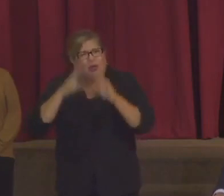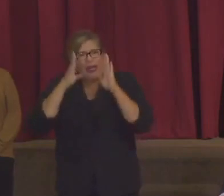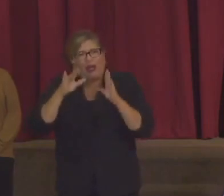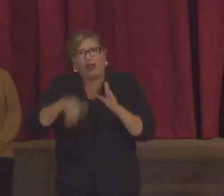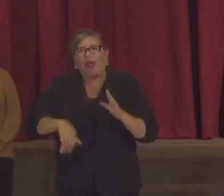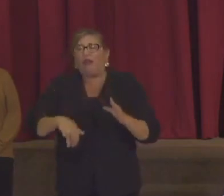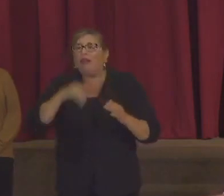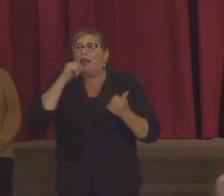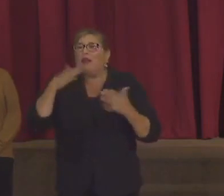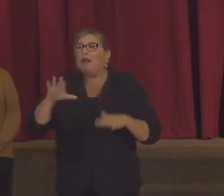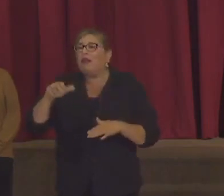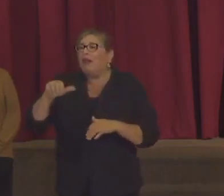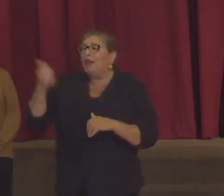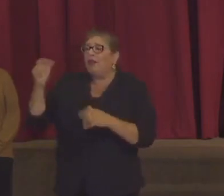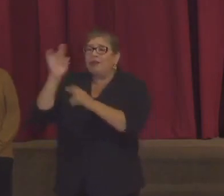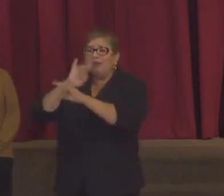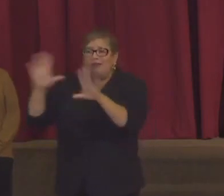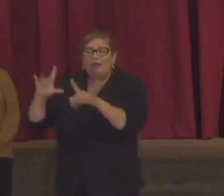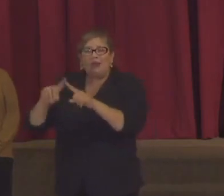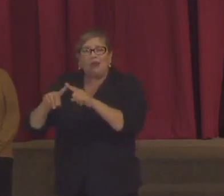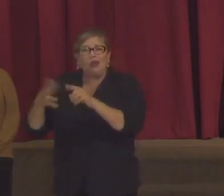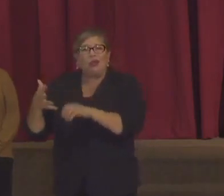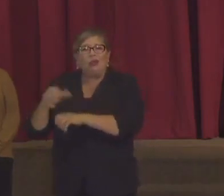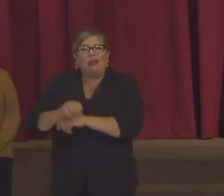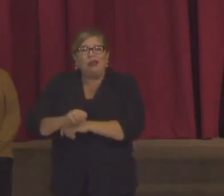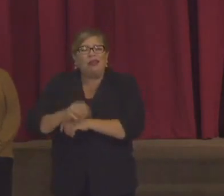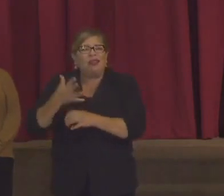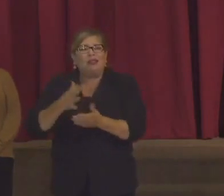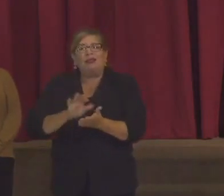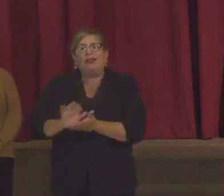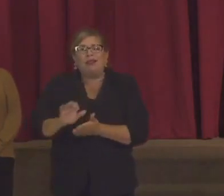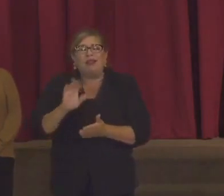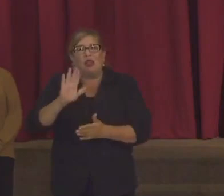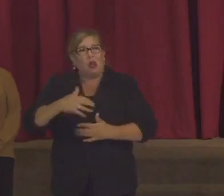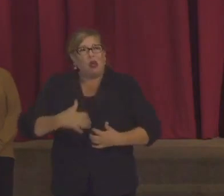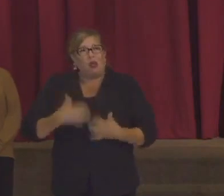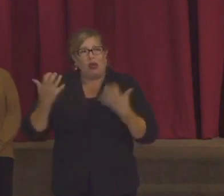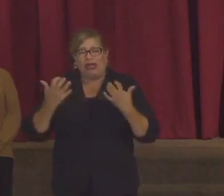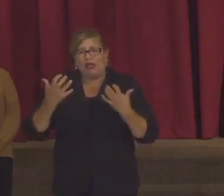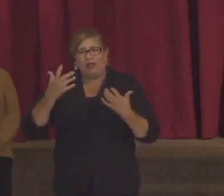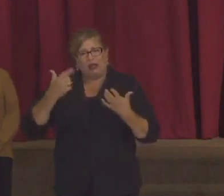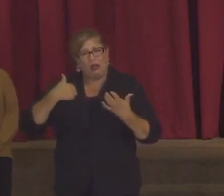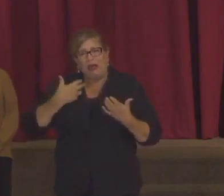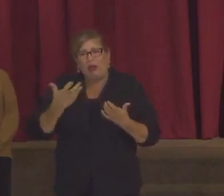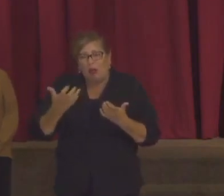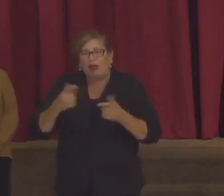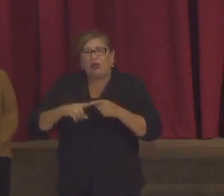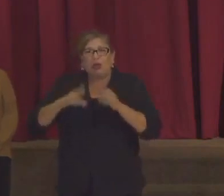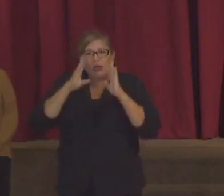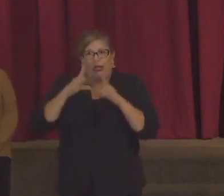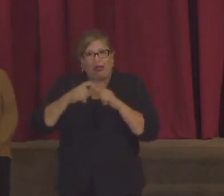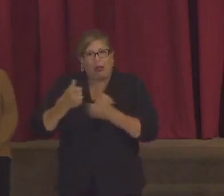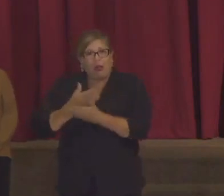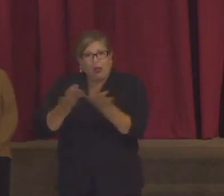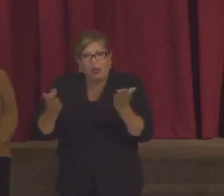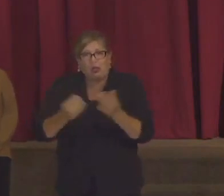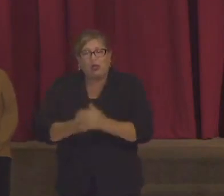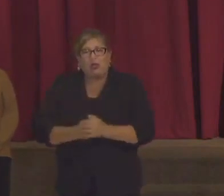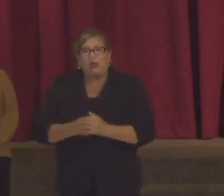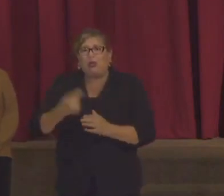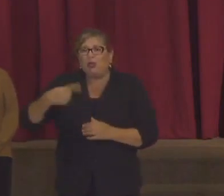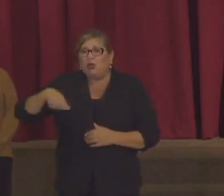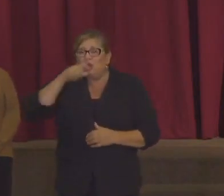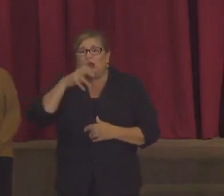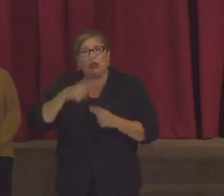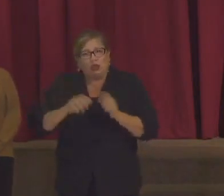others drown out that rage. And those that want to advance this cause in a responsible and thoughtful